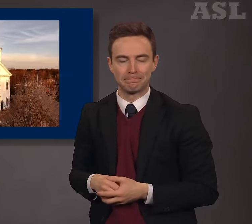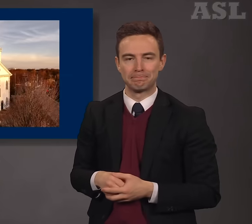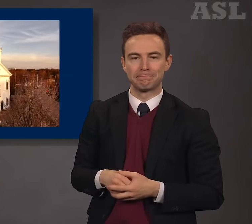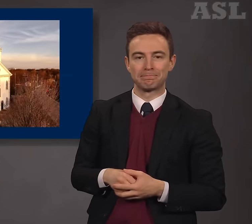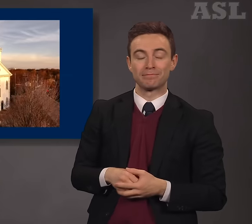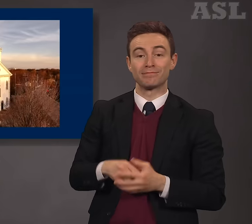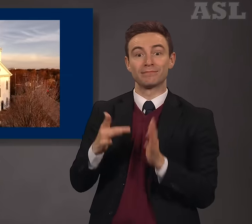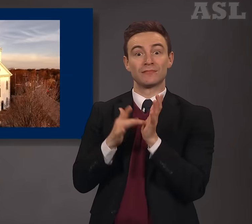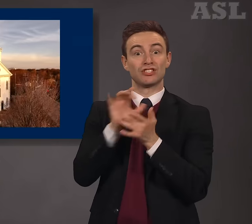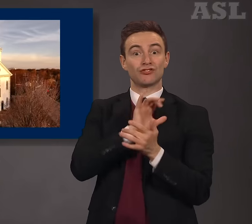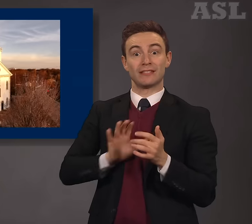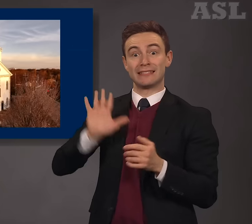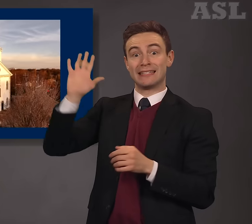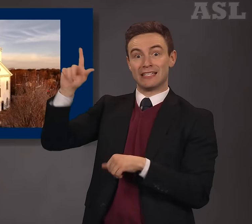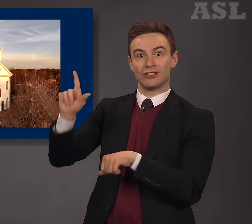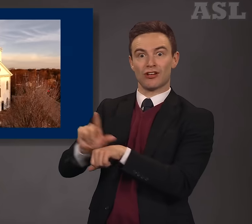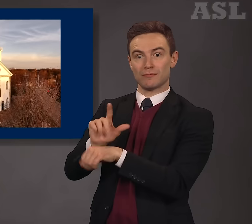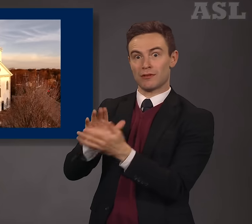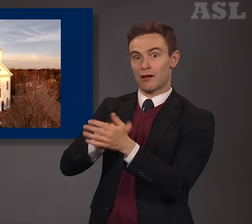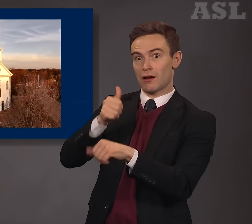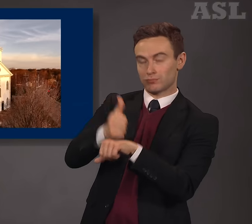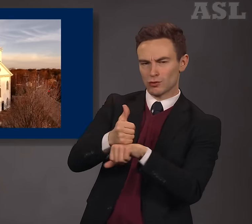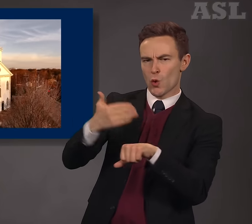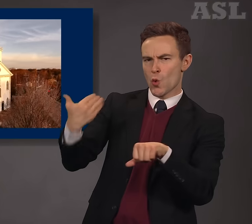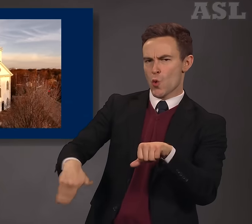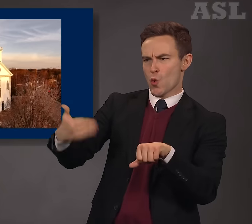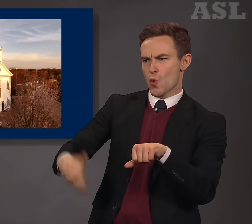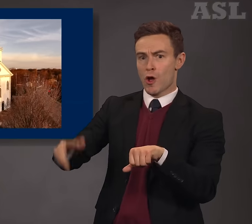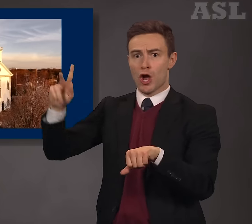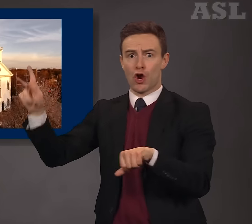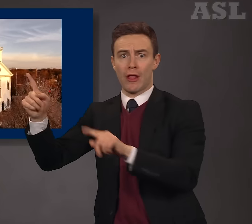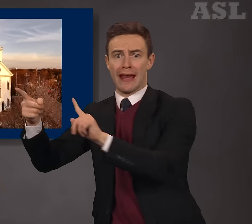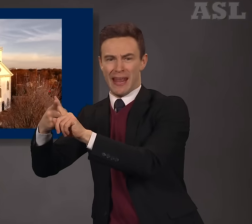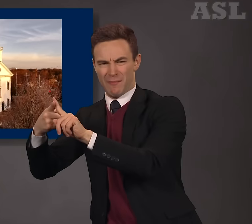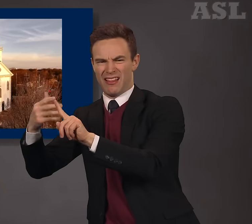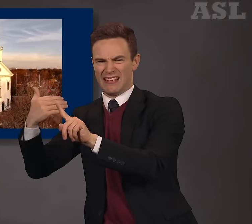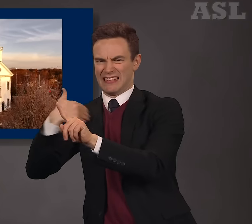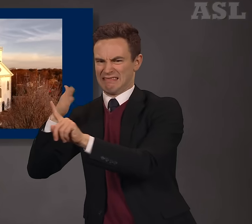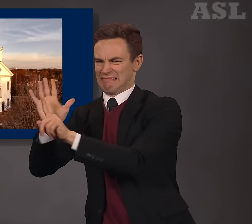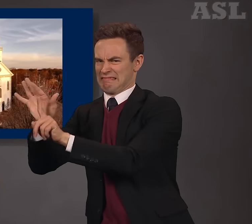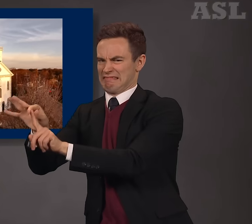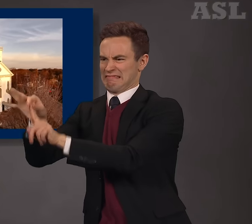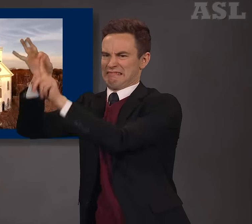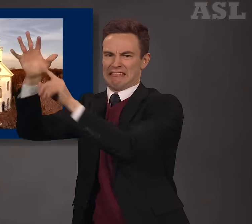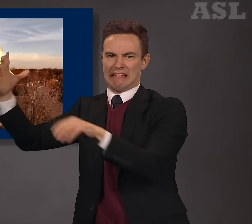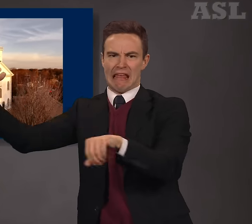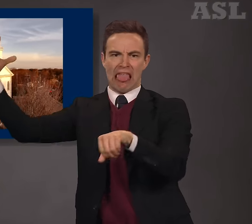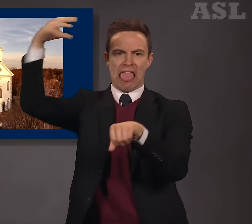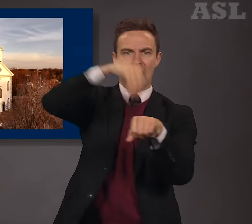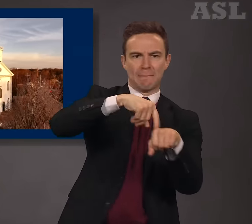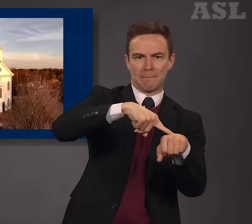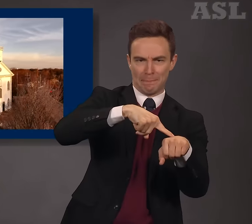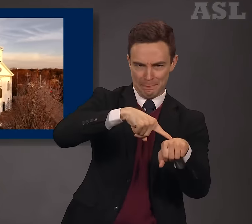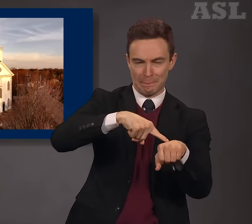The Kirtland Temple has unusual significance in the restoration of the gospel of Jesus Christ.